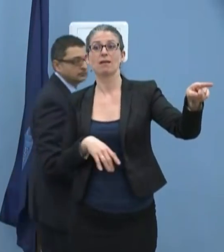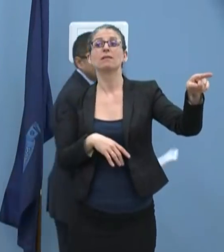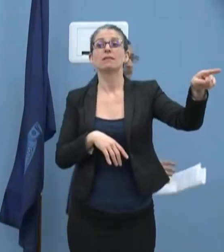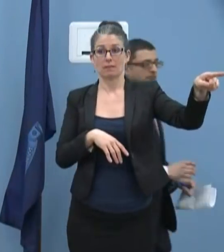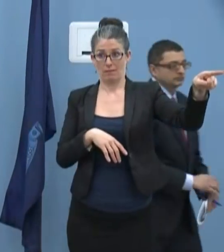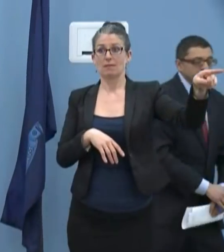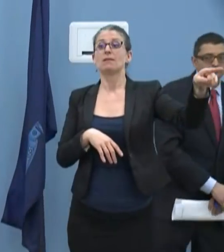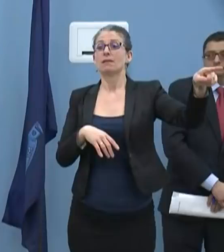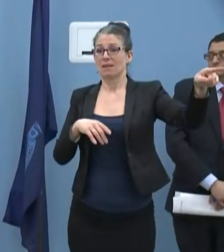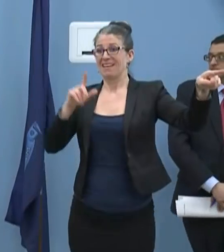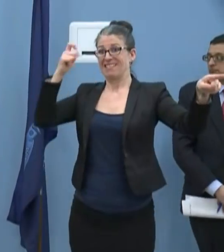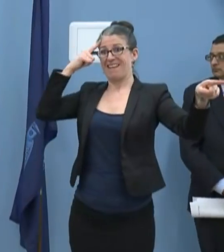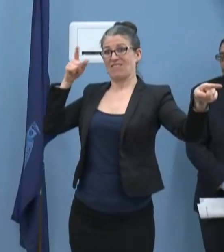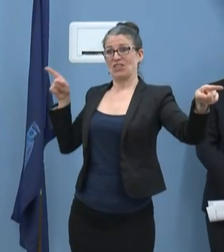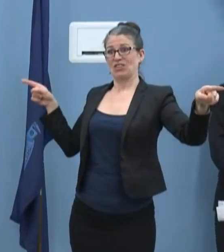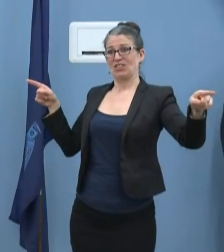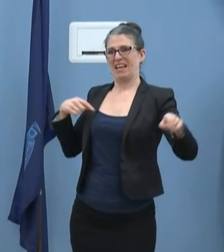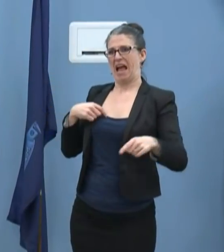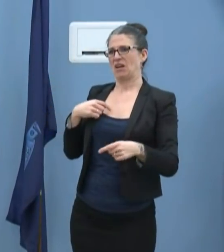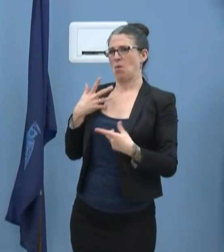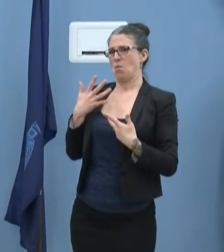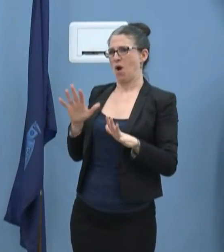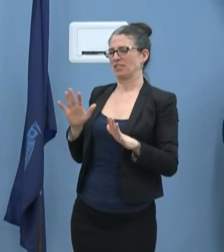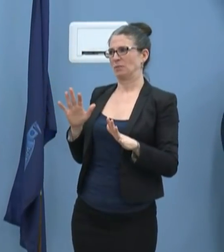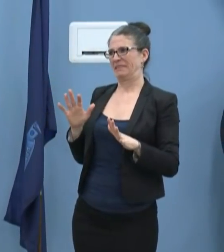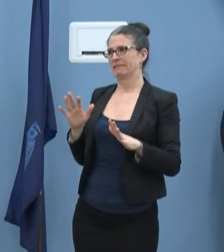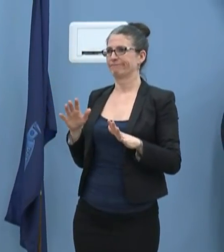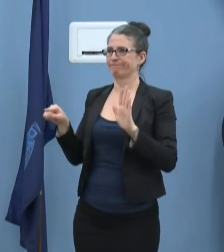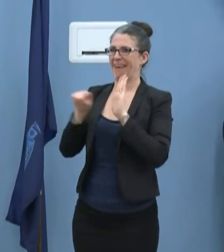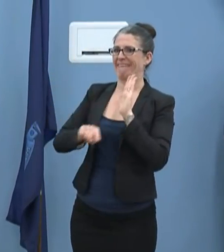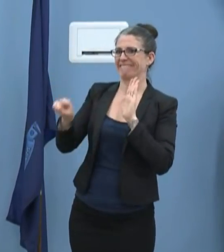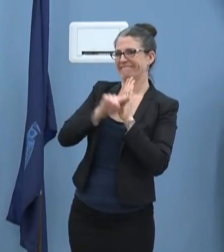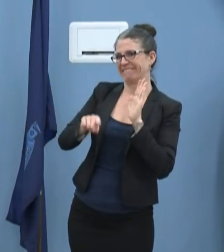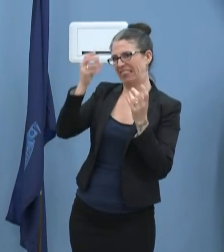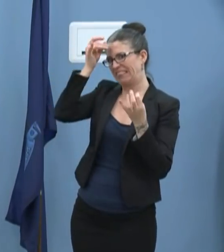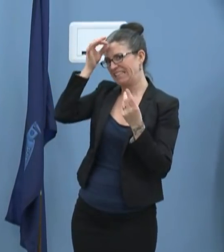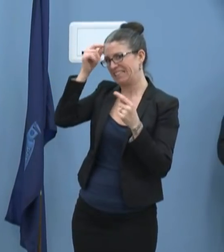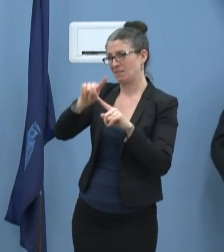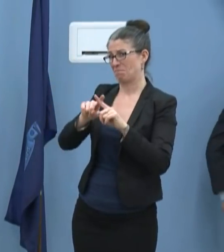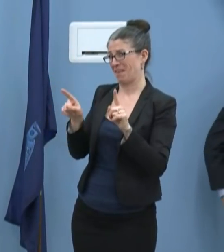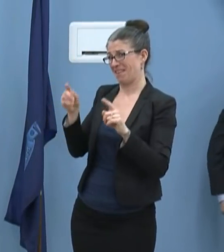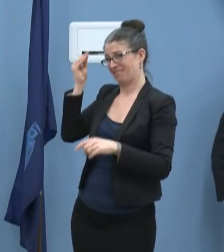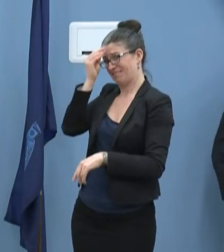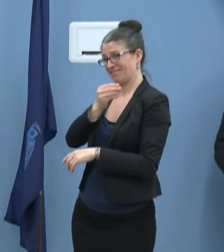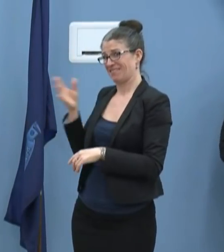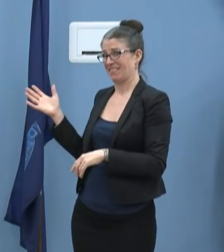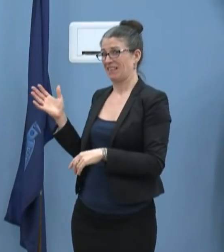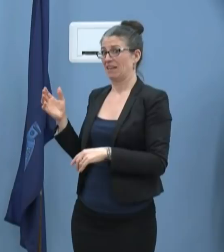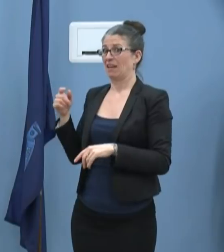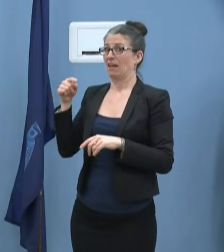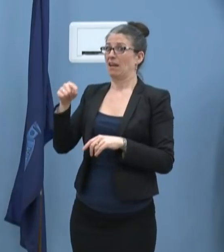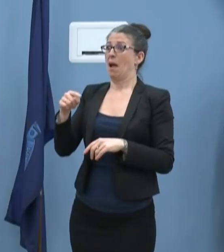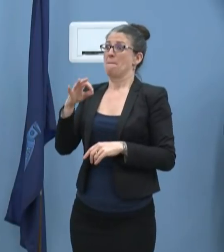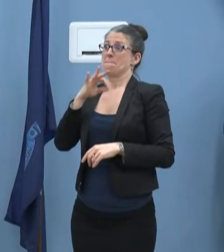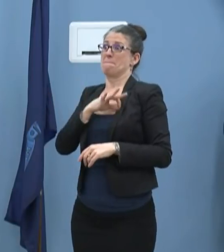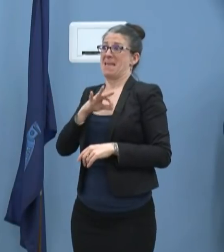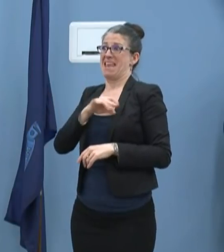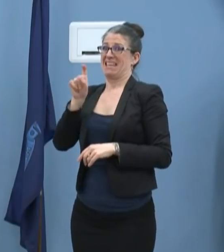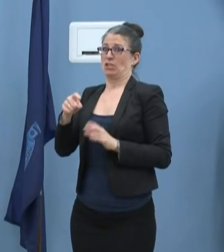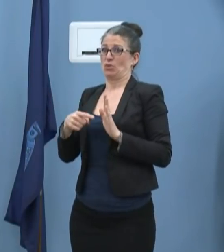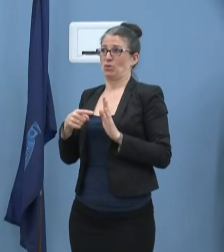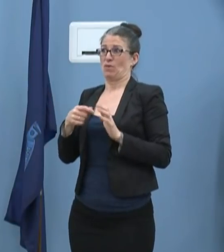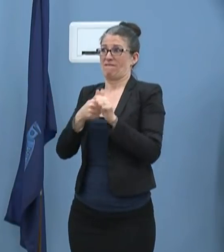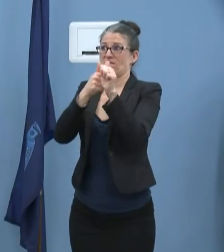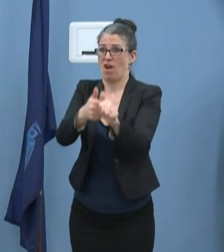Governor, I hate to be gloomy, but having heard some people say Maine needs to follow the example of some other states and shut